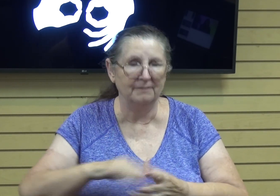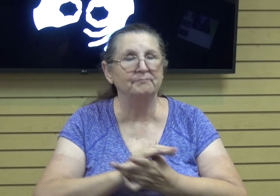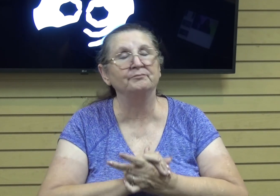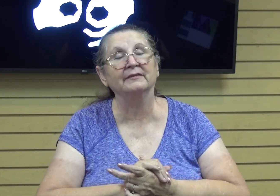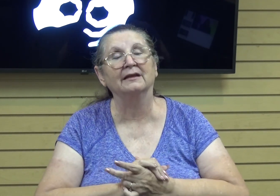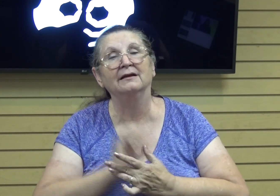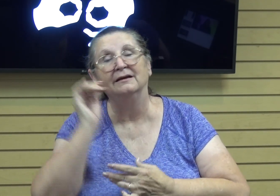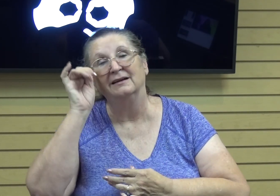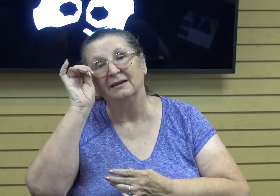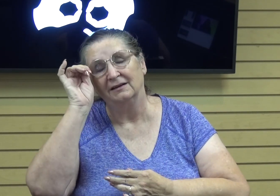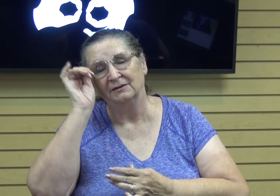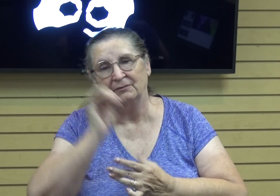So